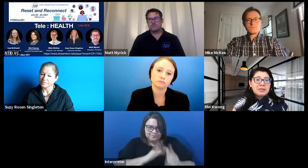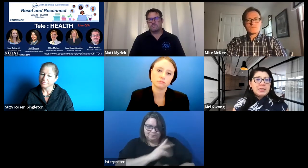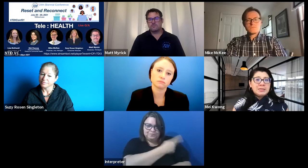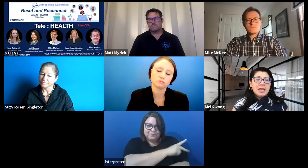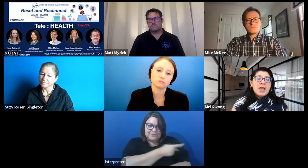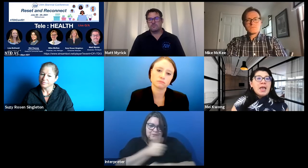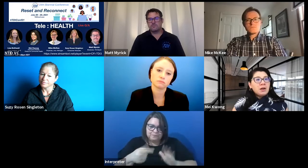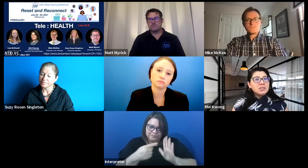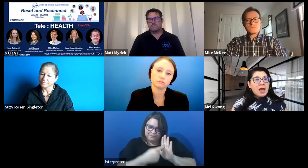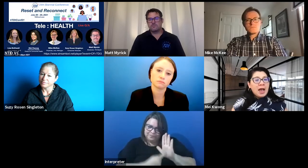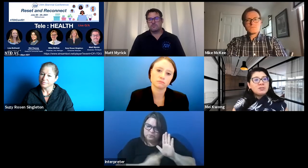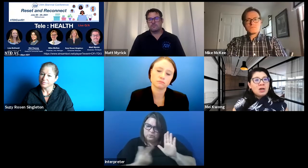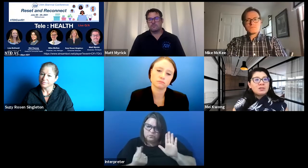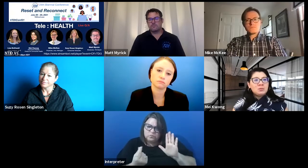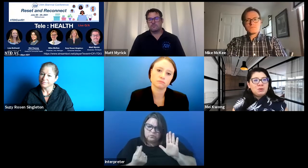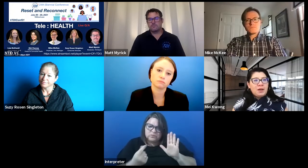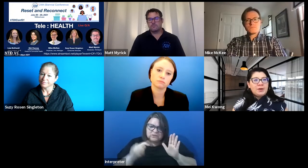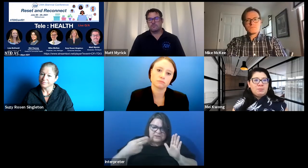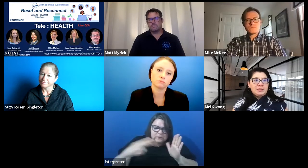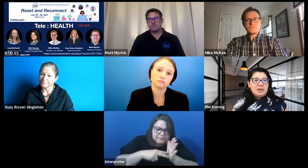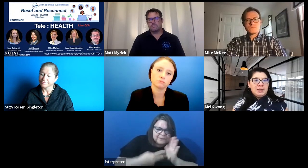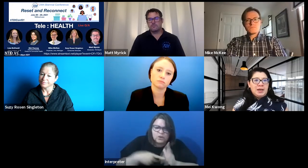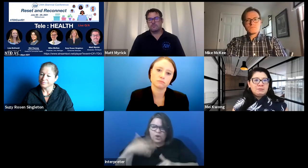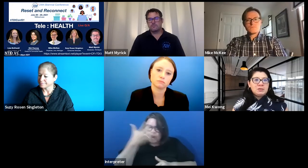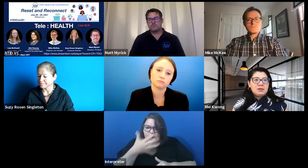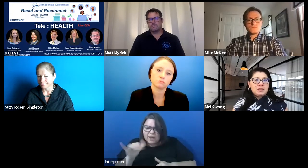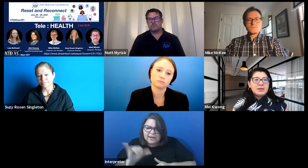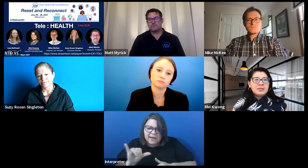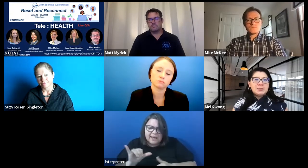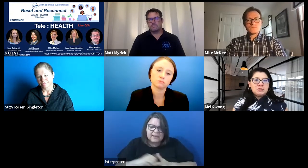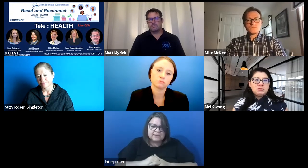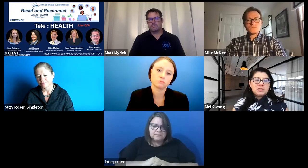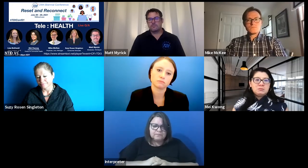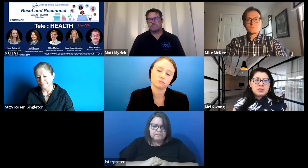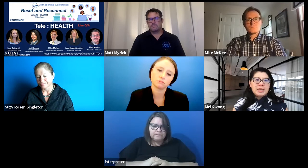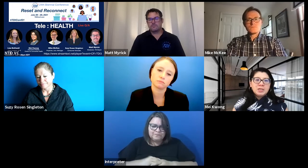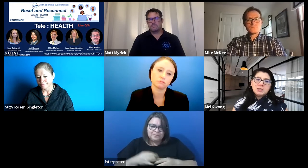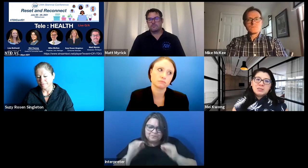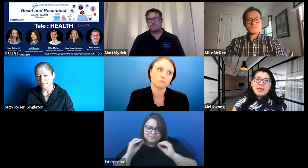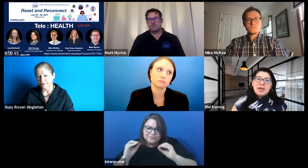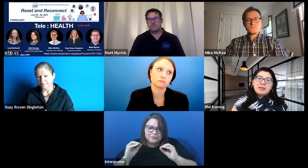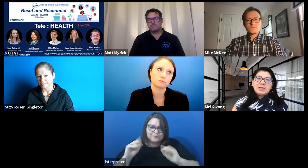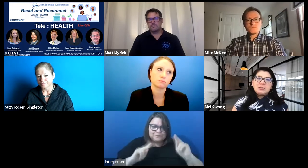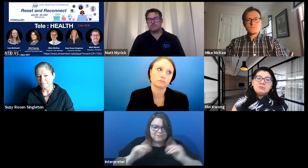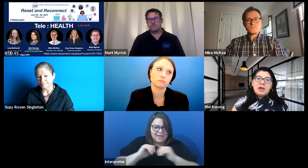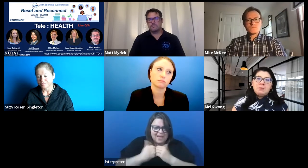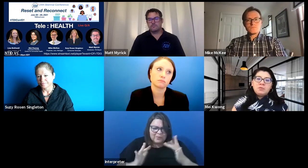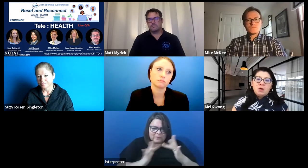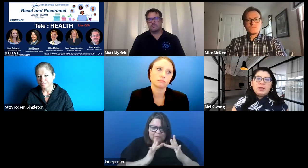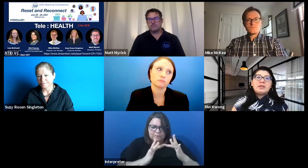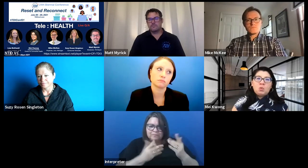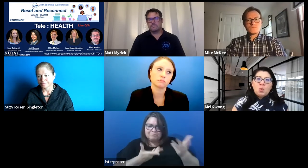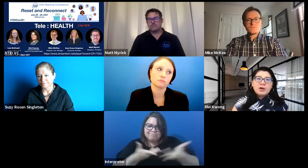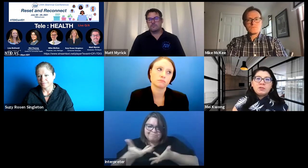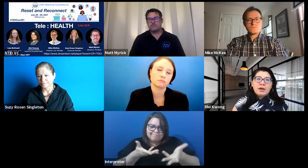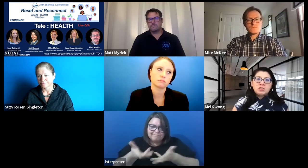telehealth is, and also how to talk to your provider about telehealth. So a lot of this is really communications and letting you know,